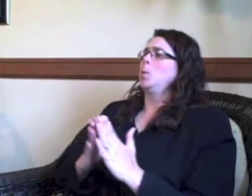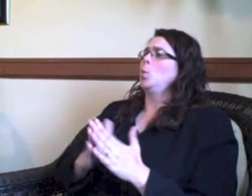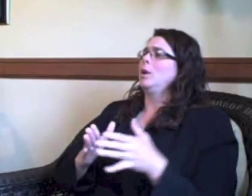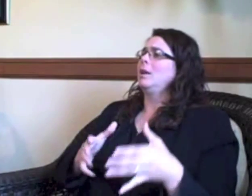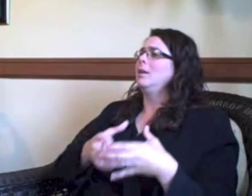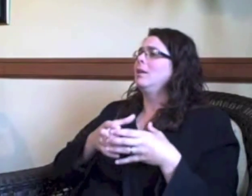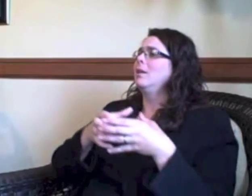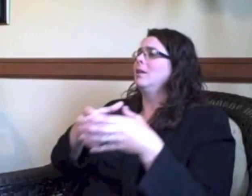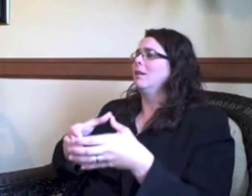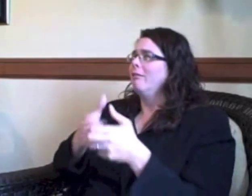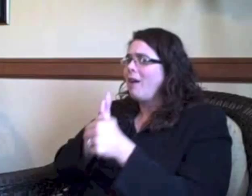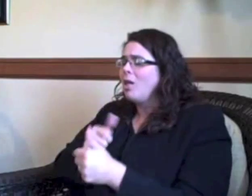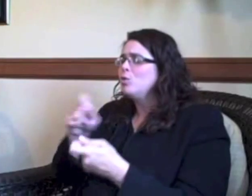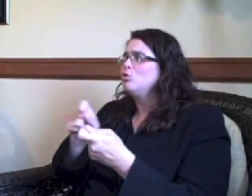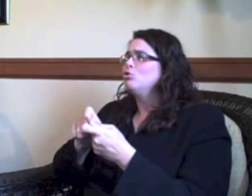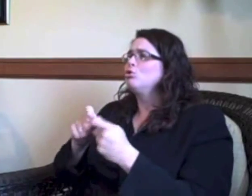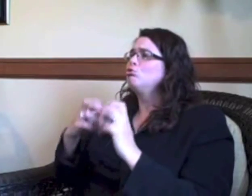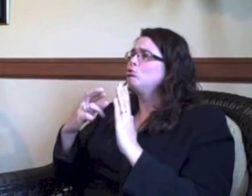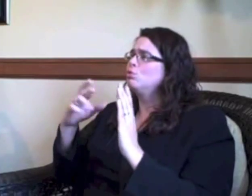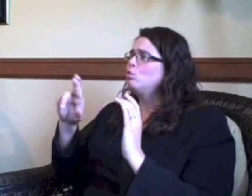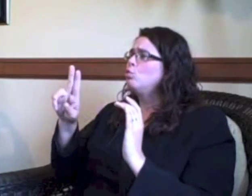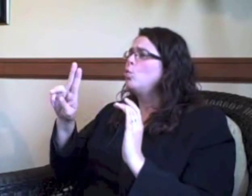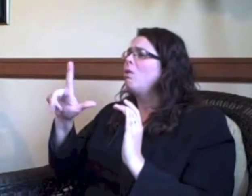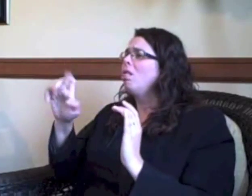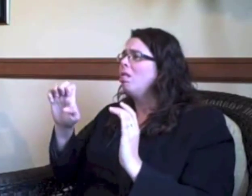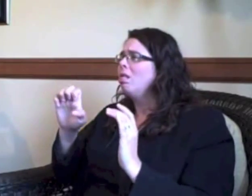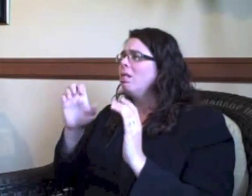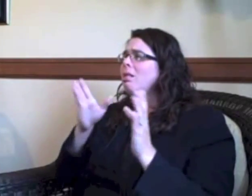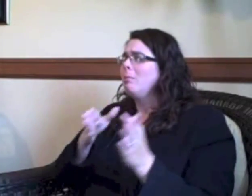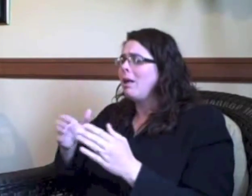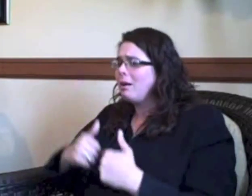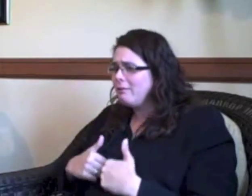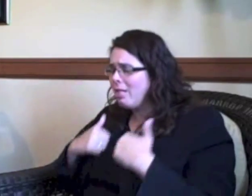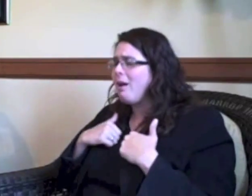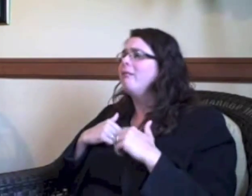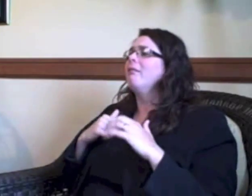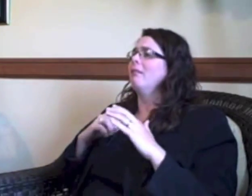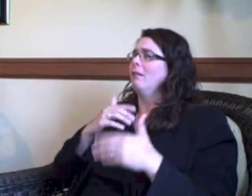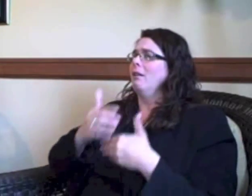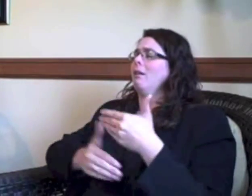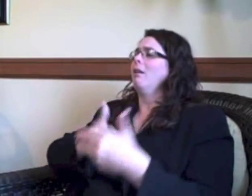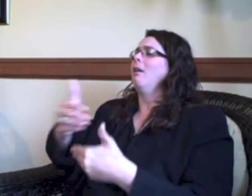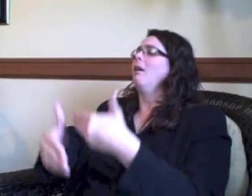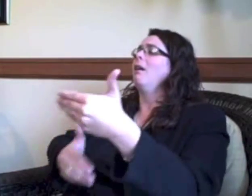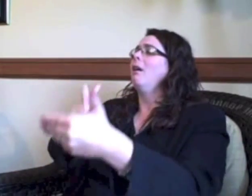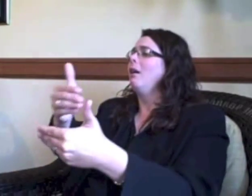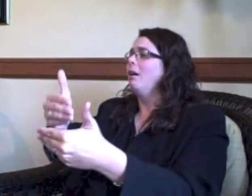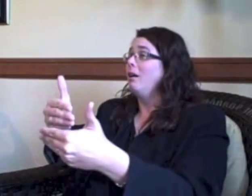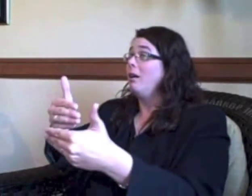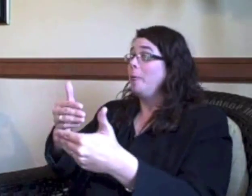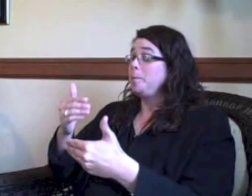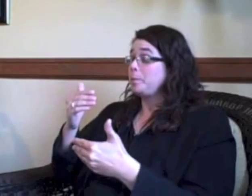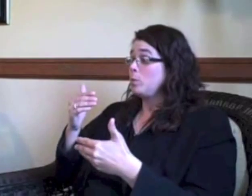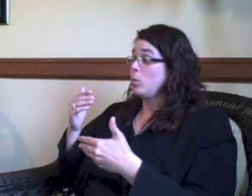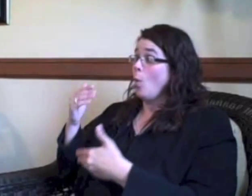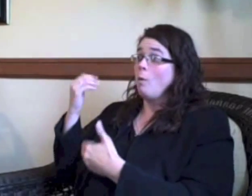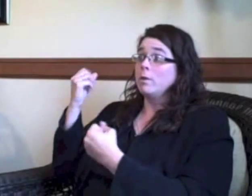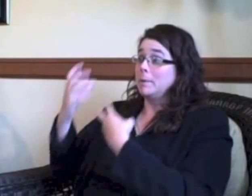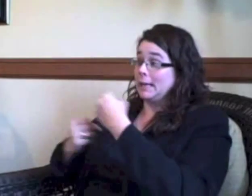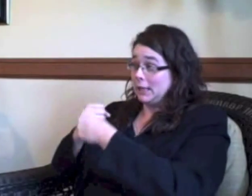ended up setting up the religious communities. And they followed specific rules and ways of life.